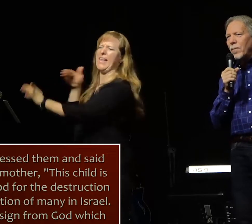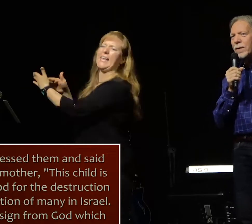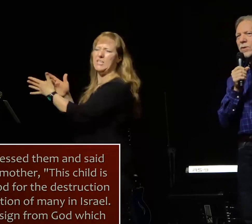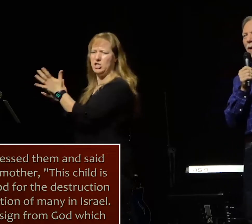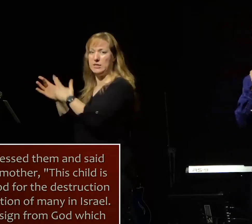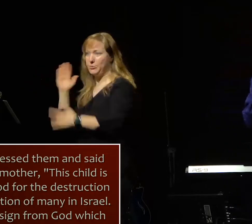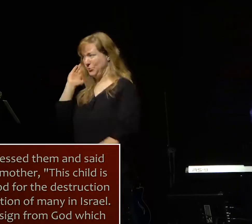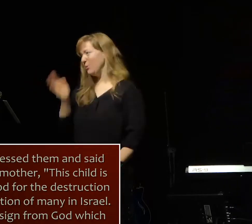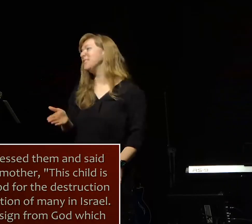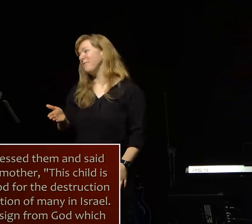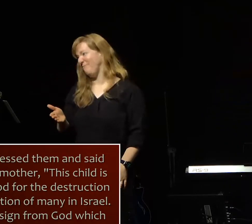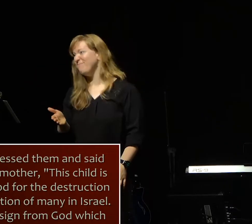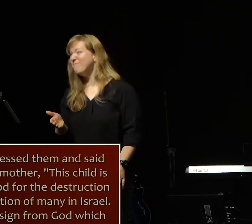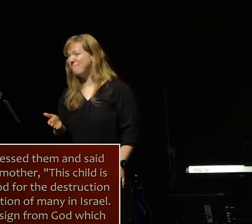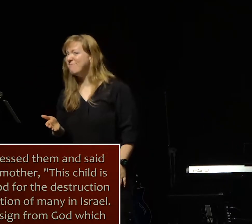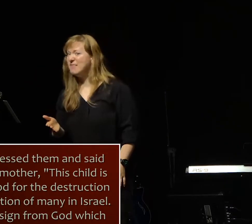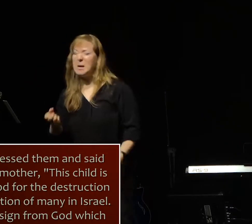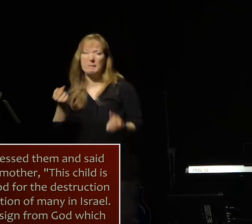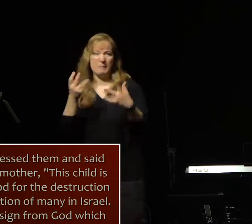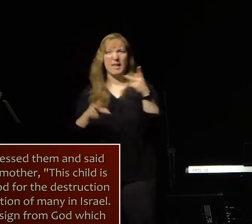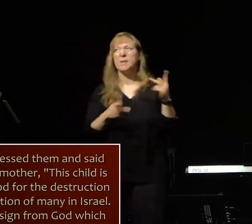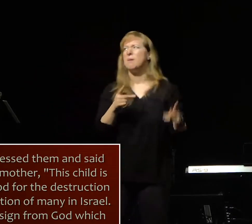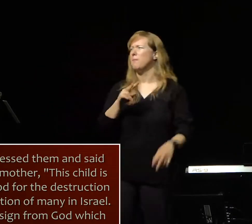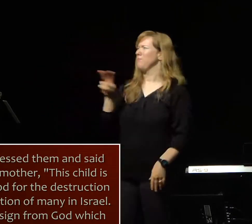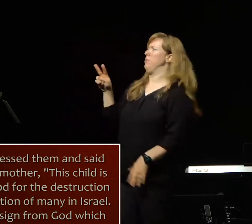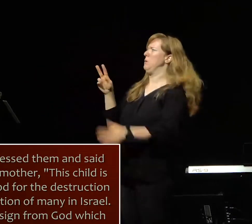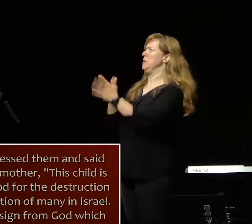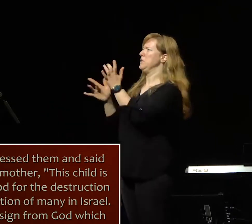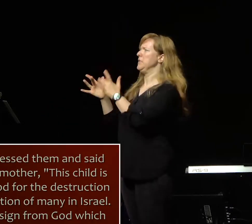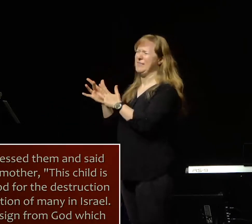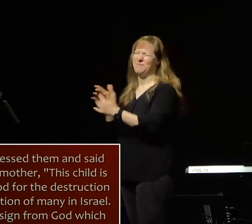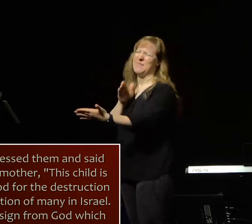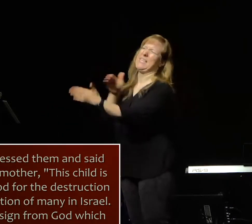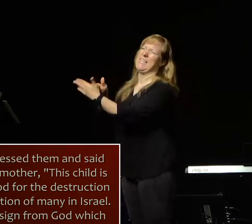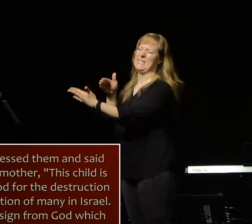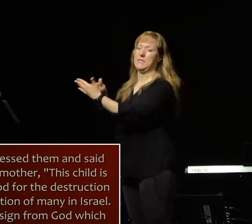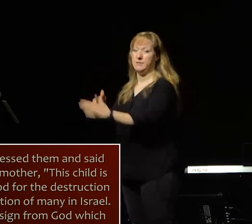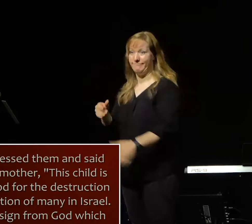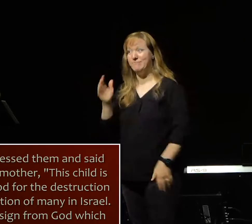He'll be a sign from God which many people will speak against.